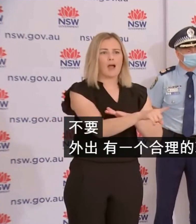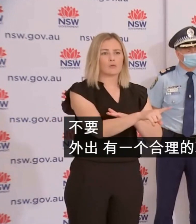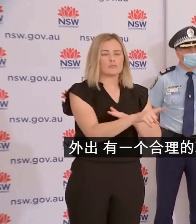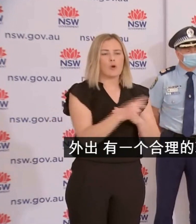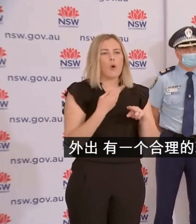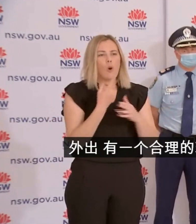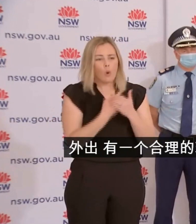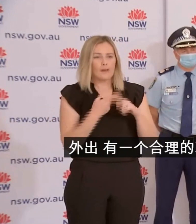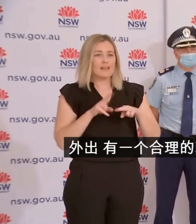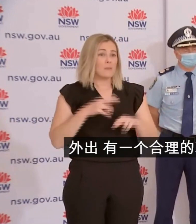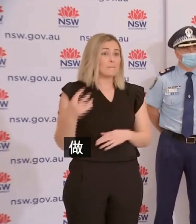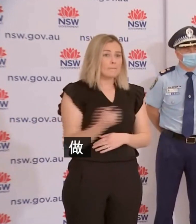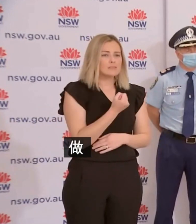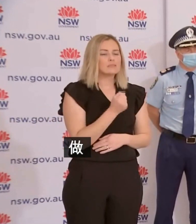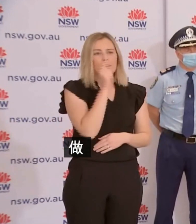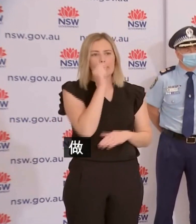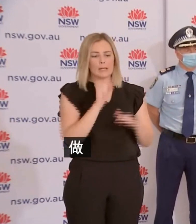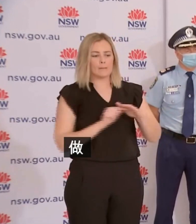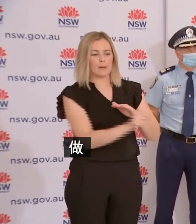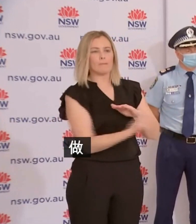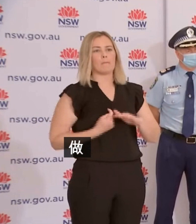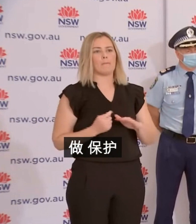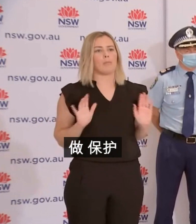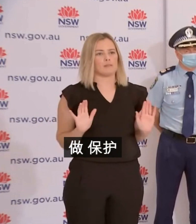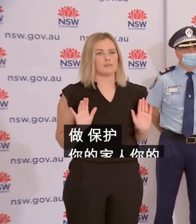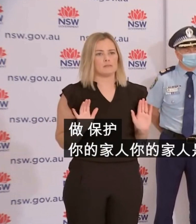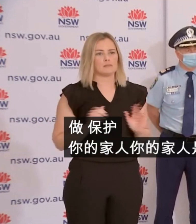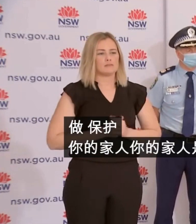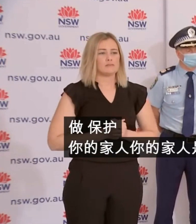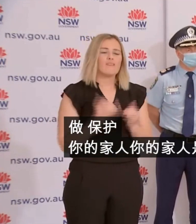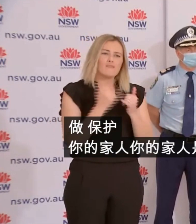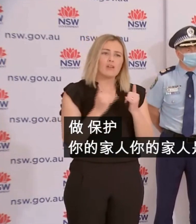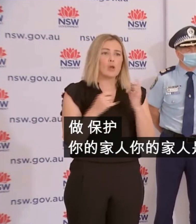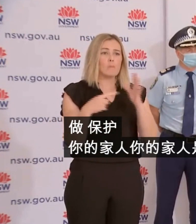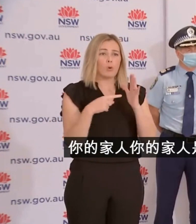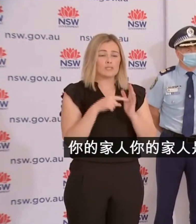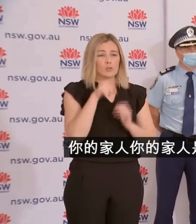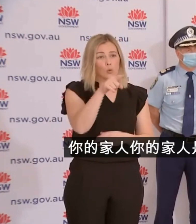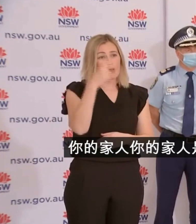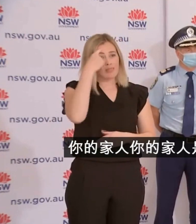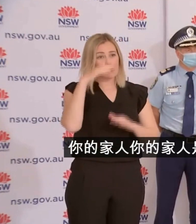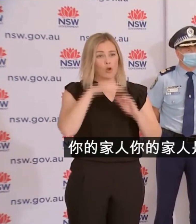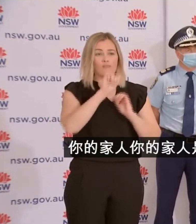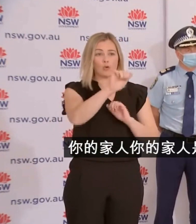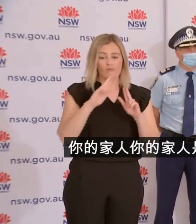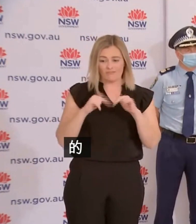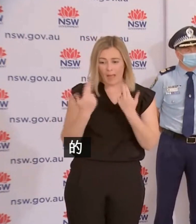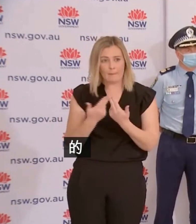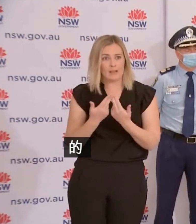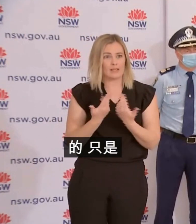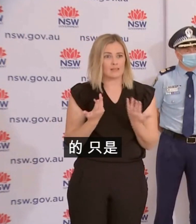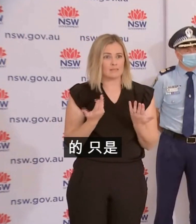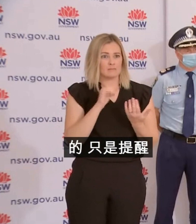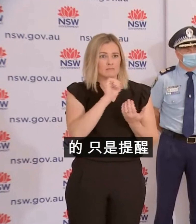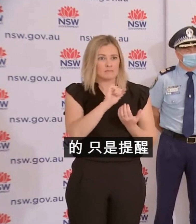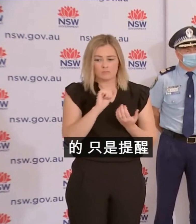reasonable excuse to do so. It's incredibly important to protect your families, your households, and